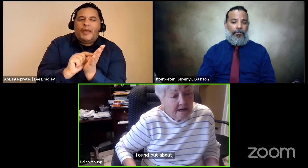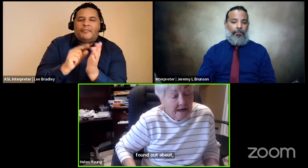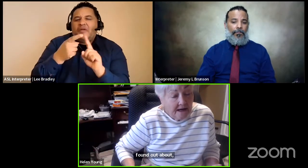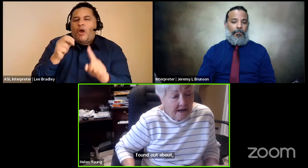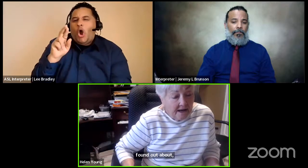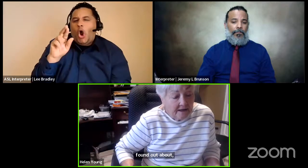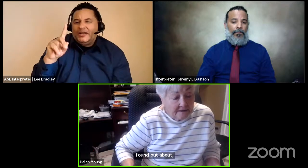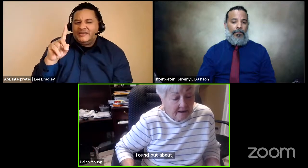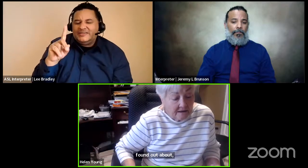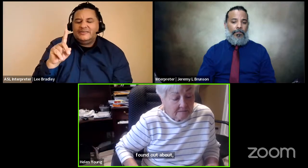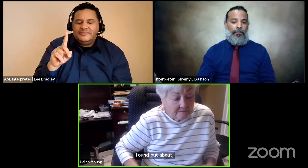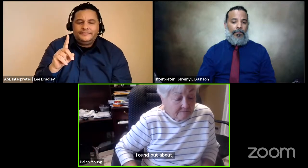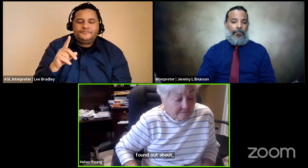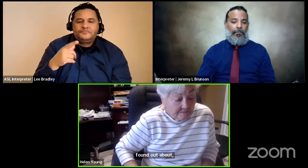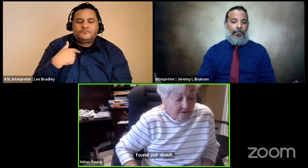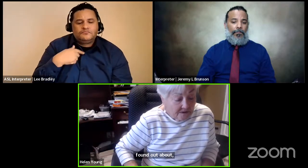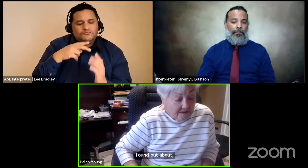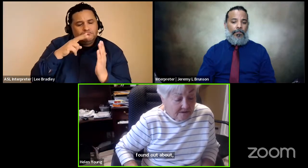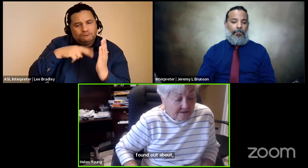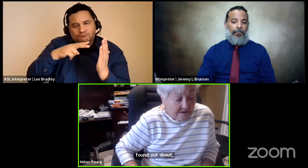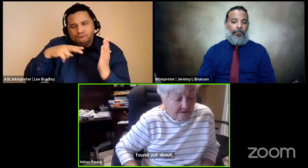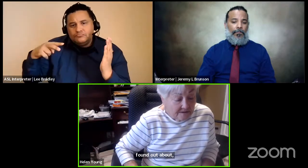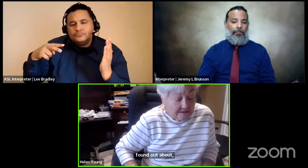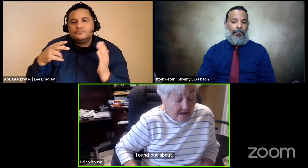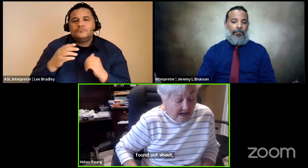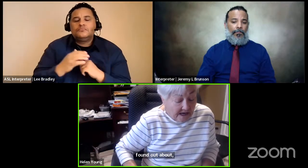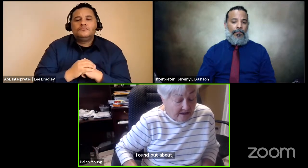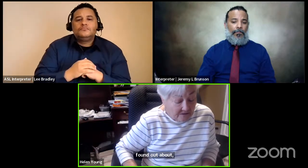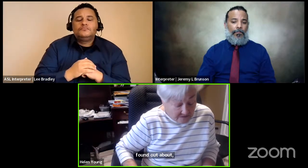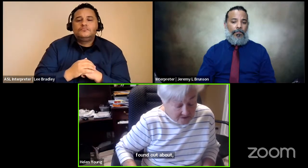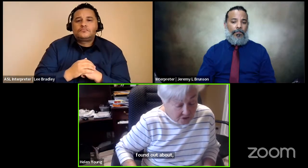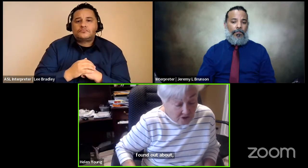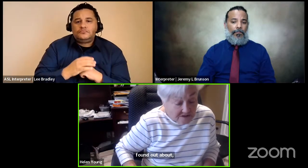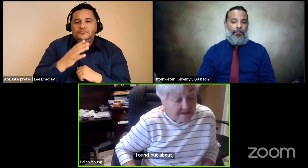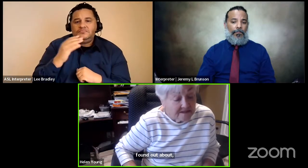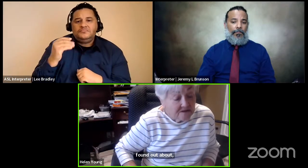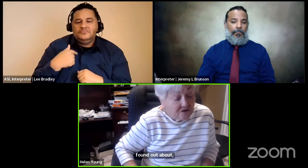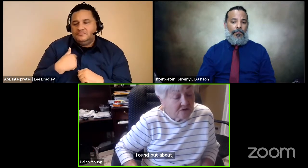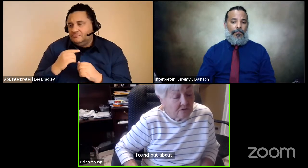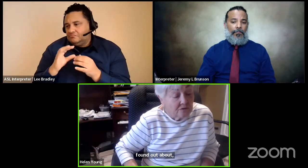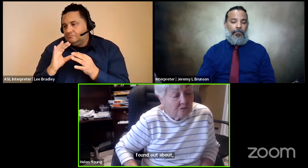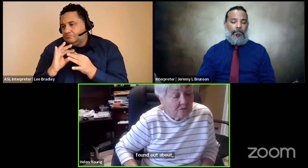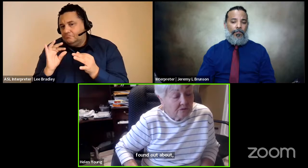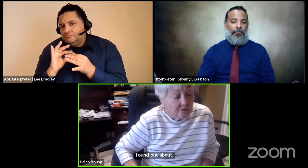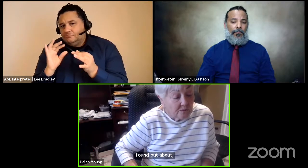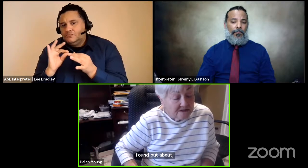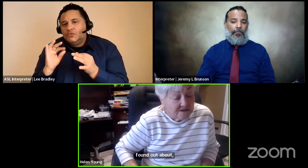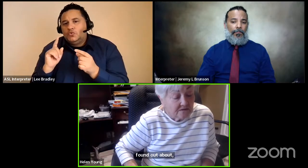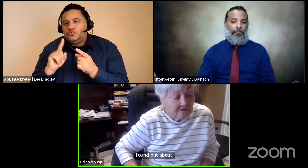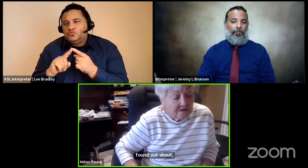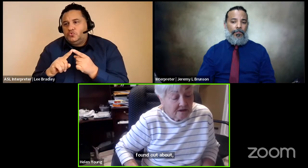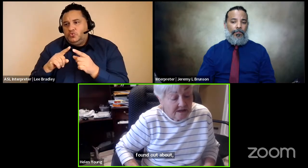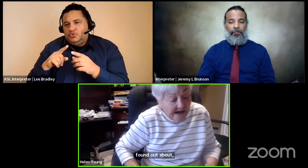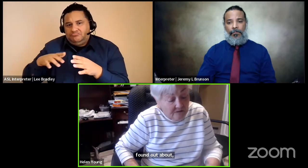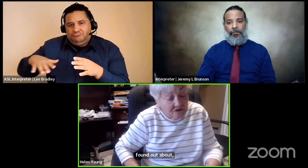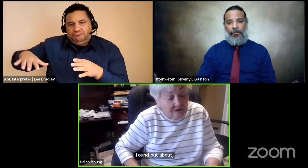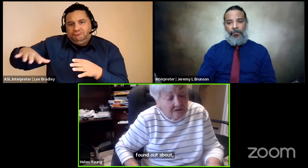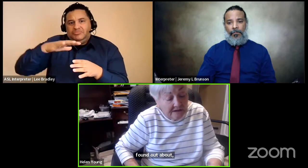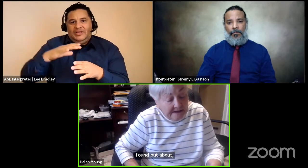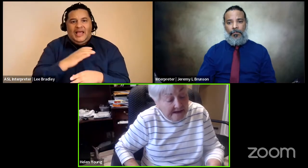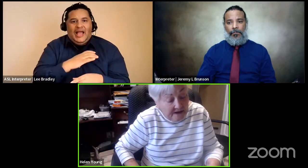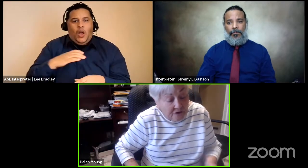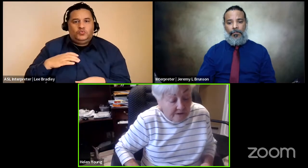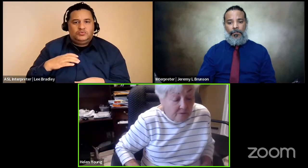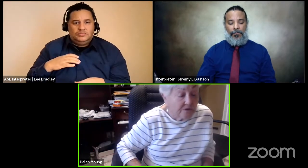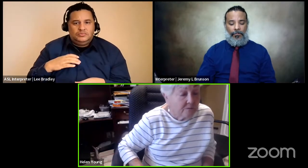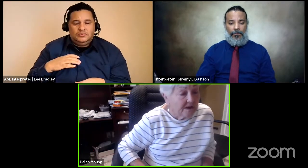RID, and I disclosed this to the rest of the council,